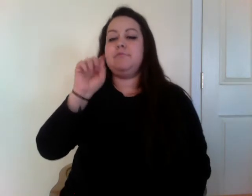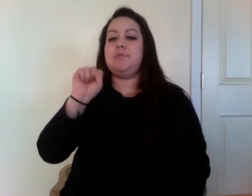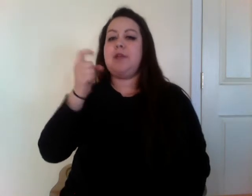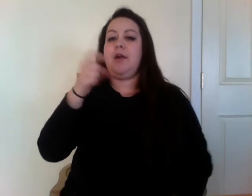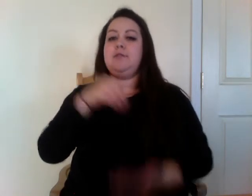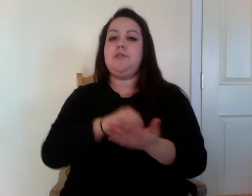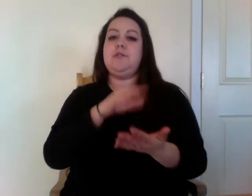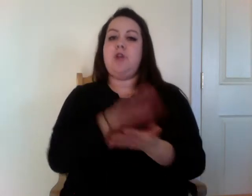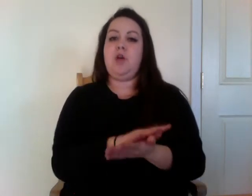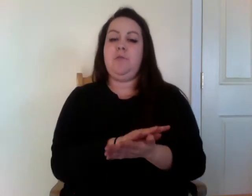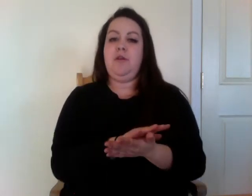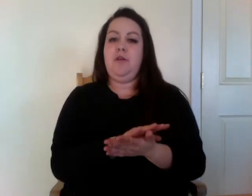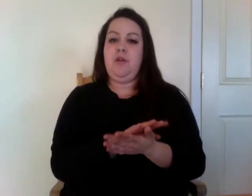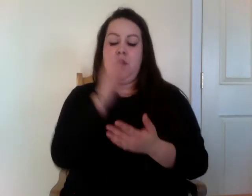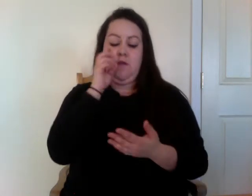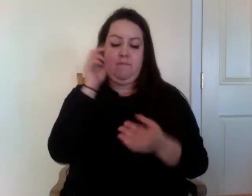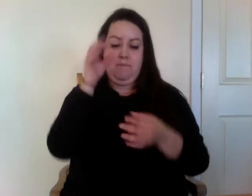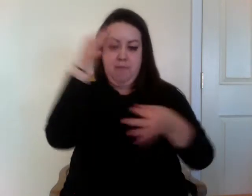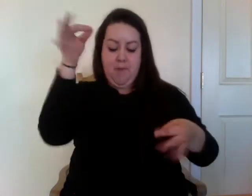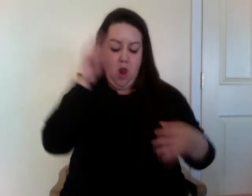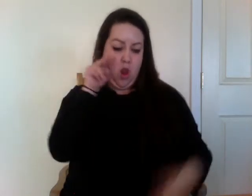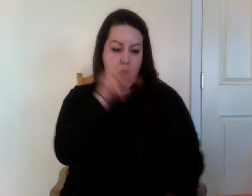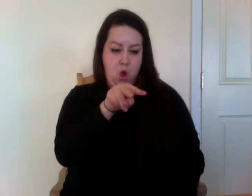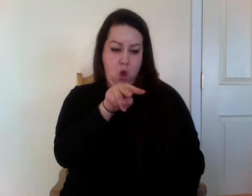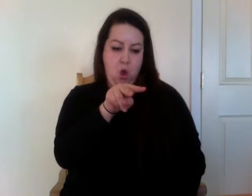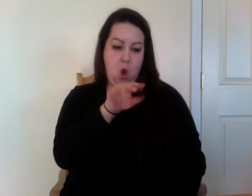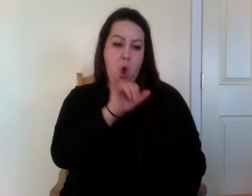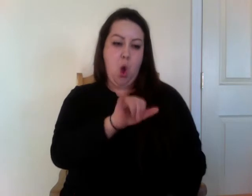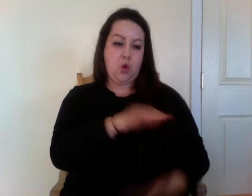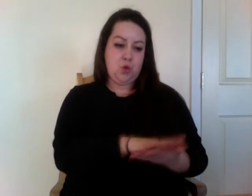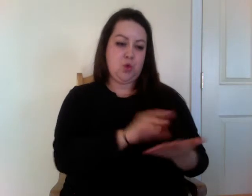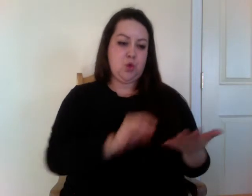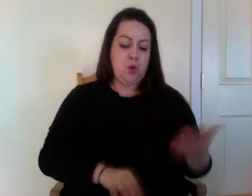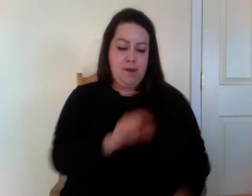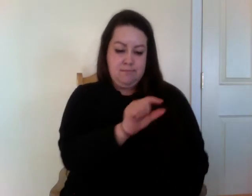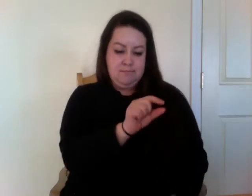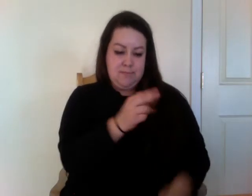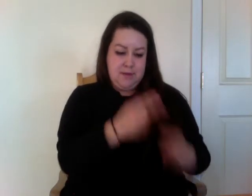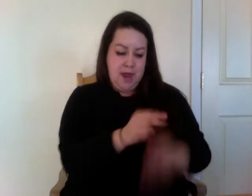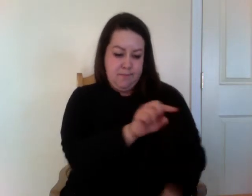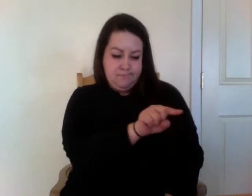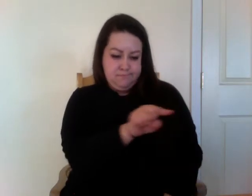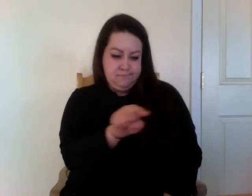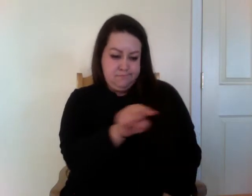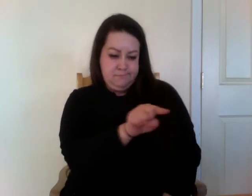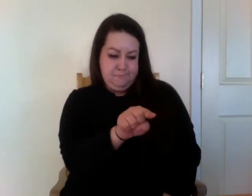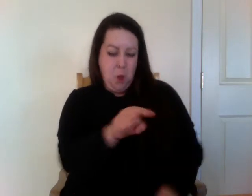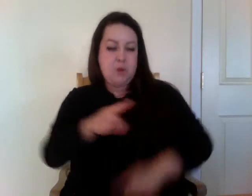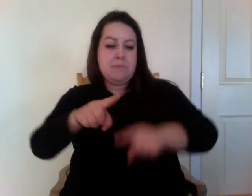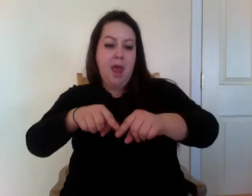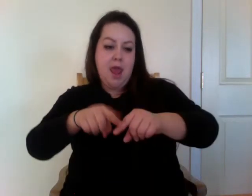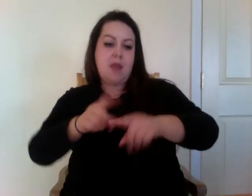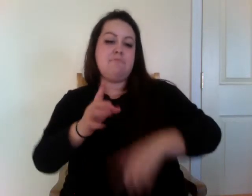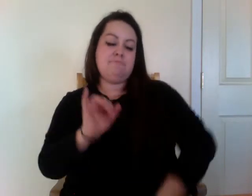a dependent. If the parent, and the only way that a parent can prove that is